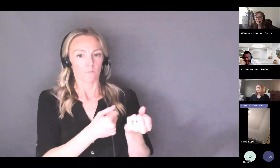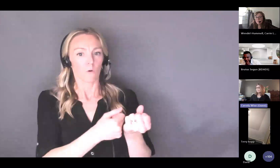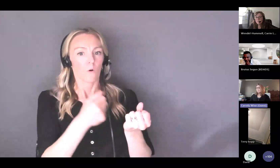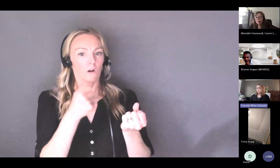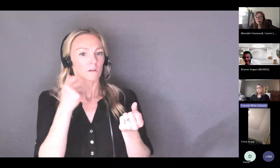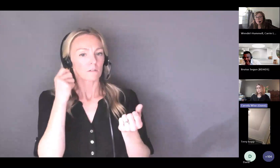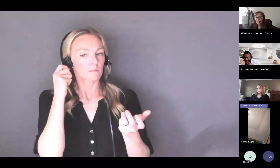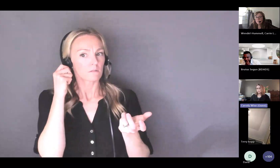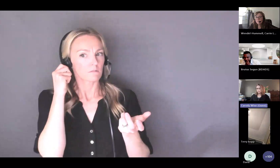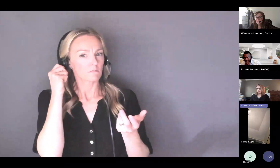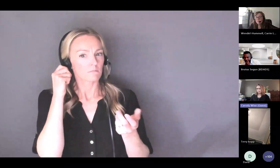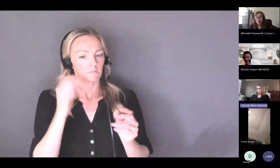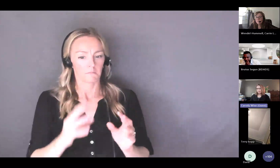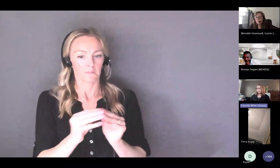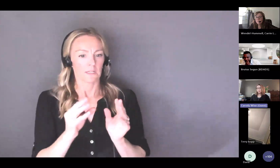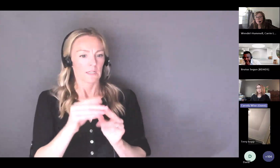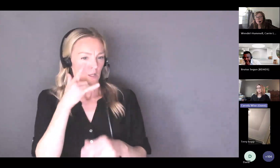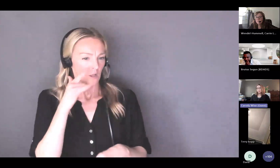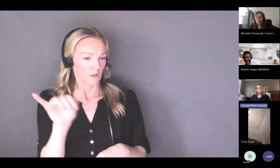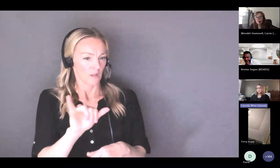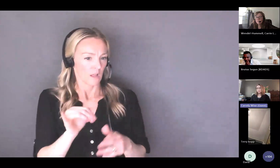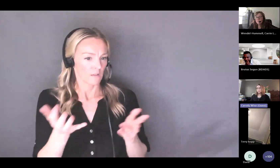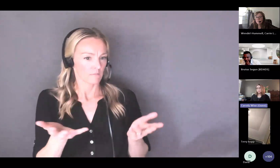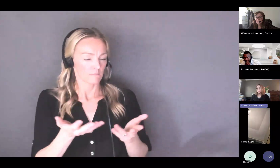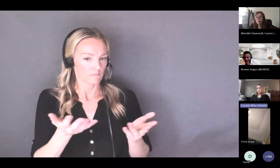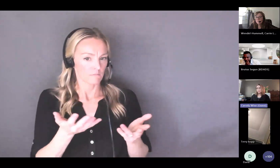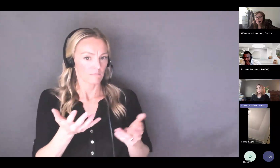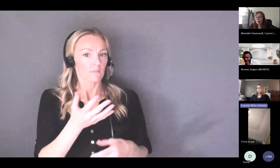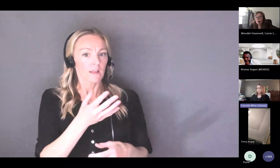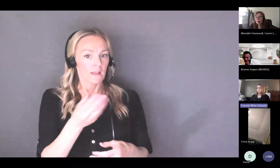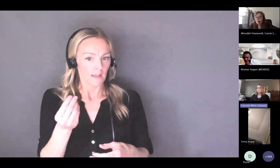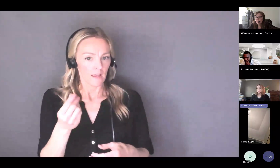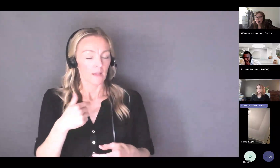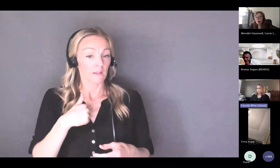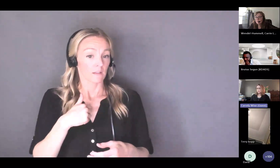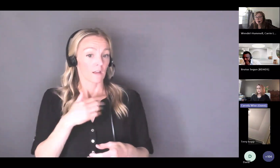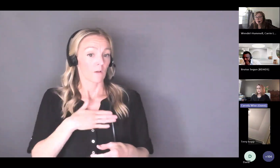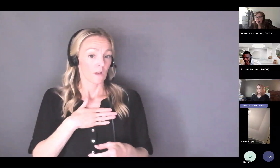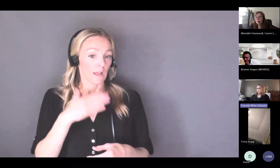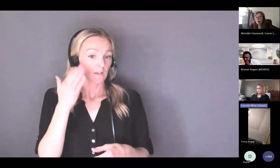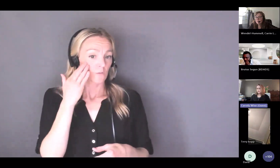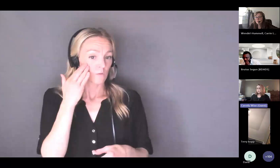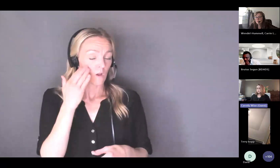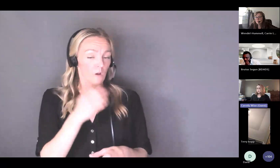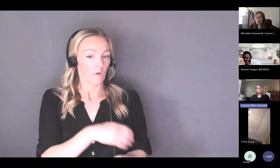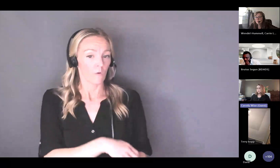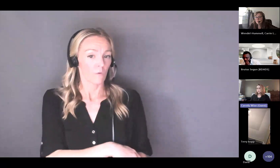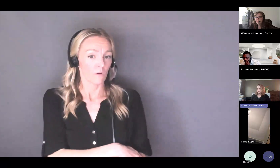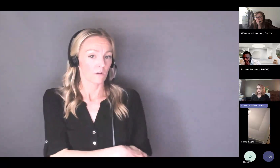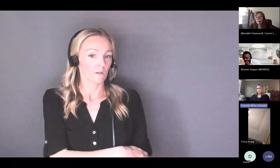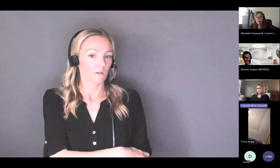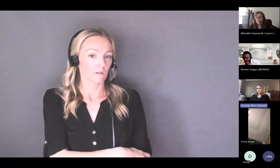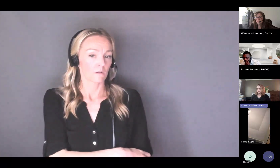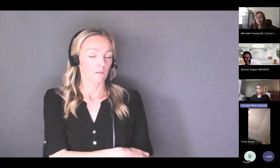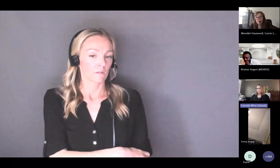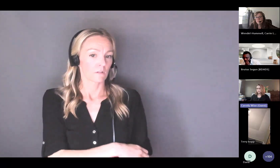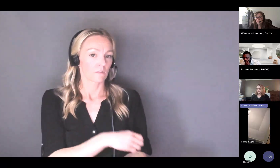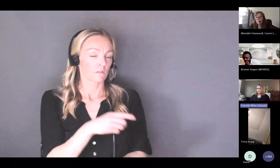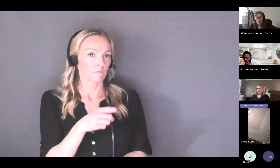what will the meeting look like? And what in particular, what I'd like to know is, how would you